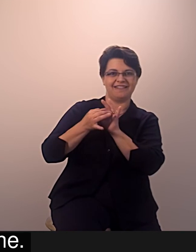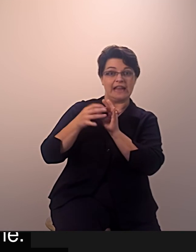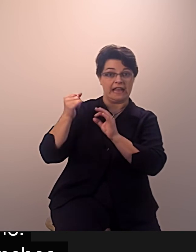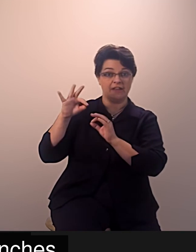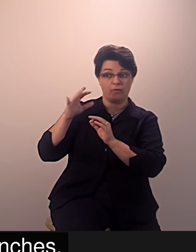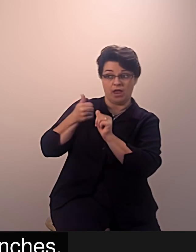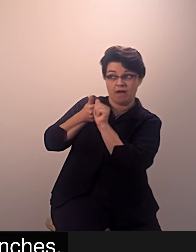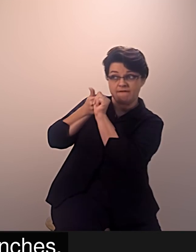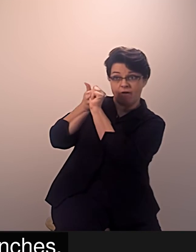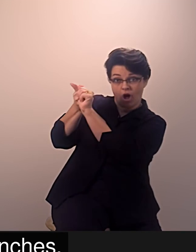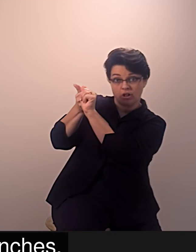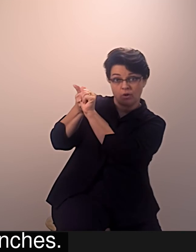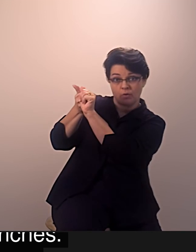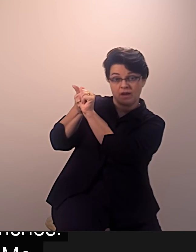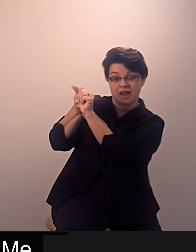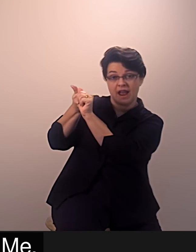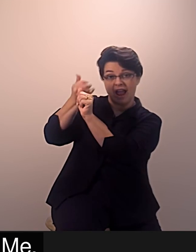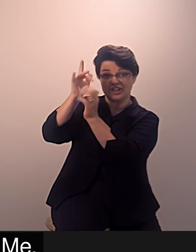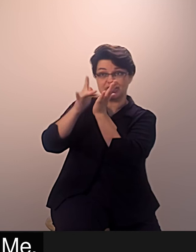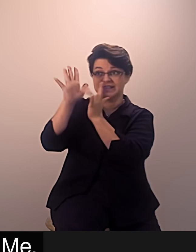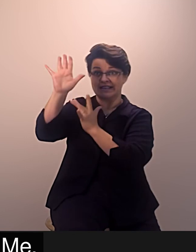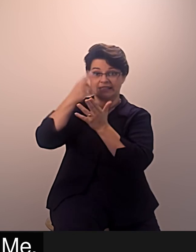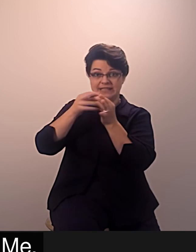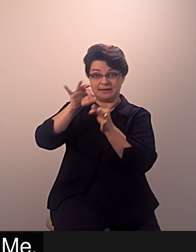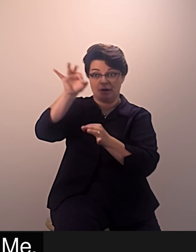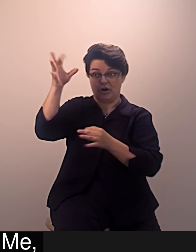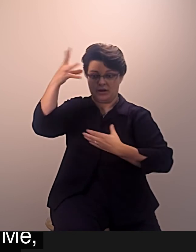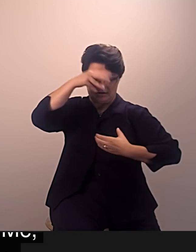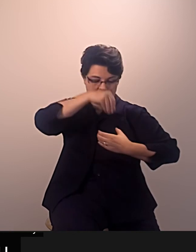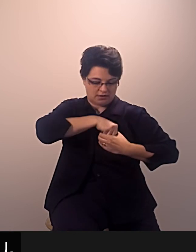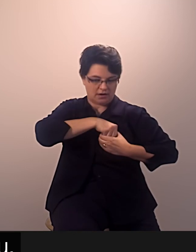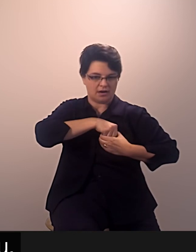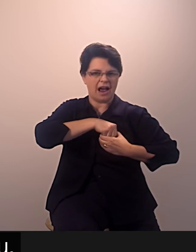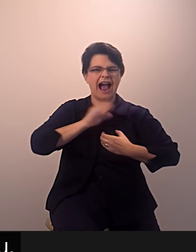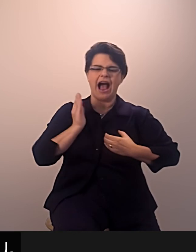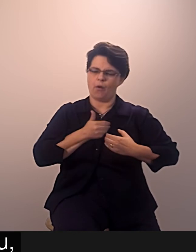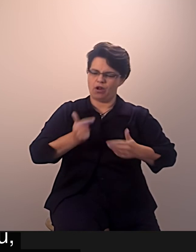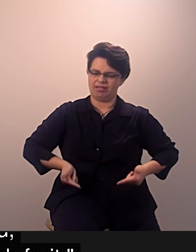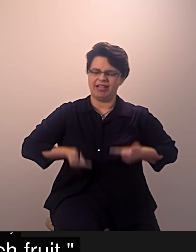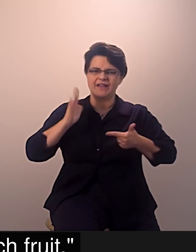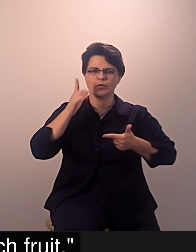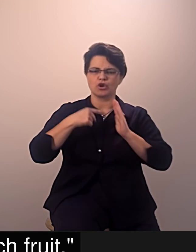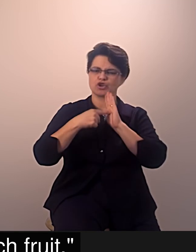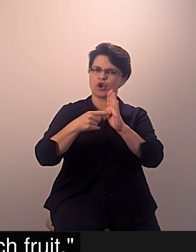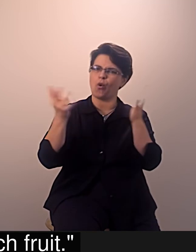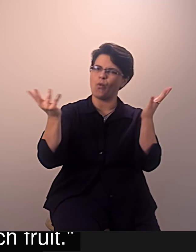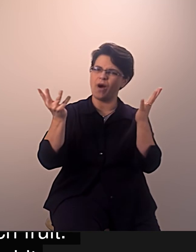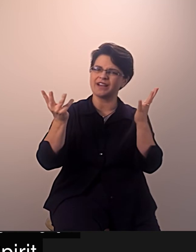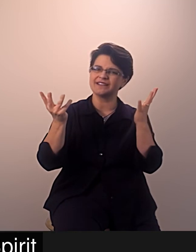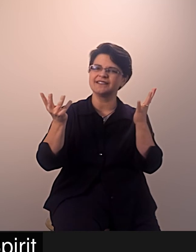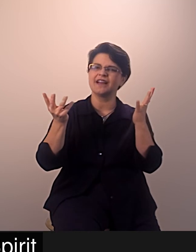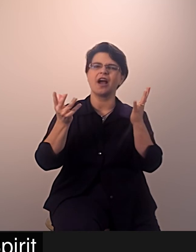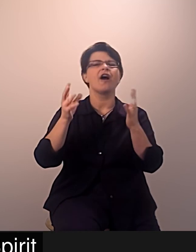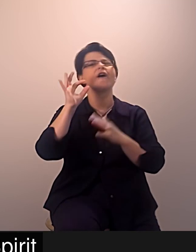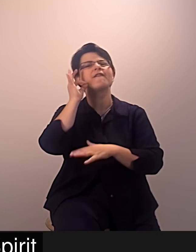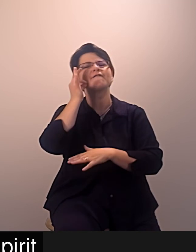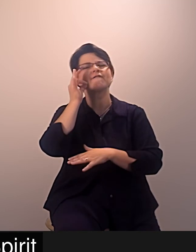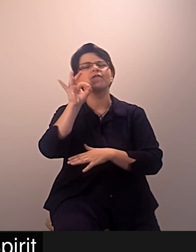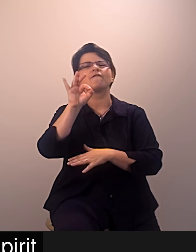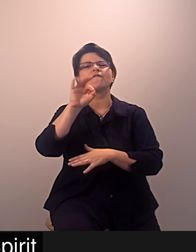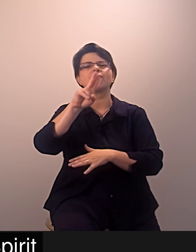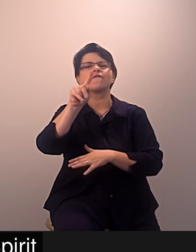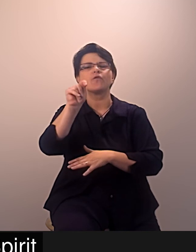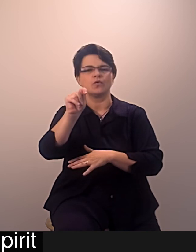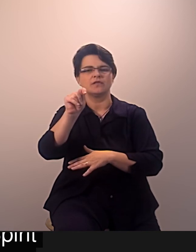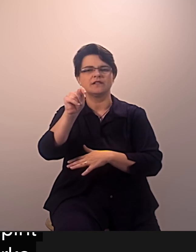in me, and I in you, you will bear much fruit. God's Holy Spirit lives and works inside our